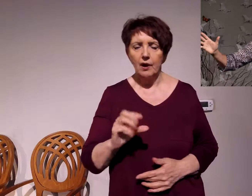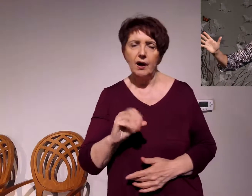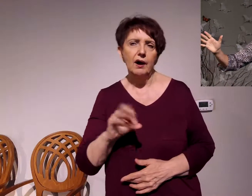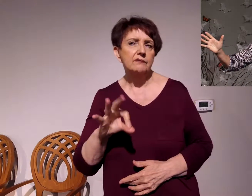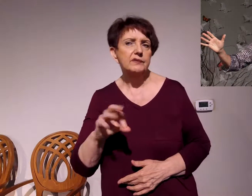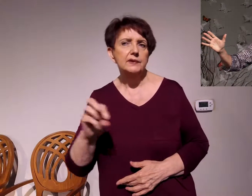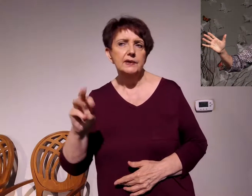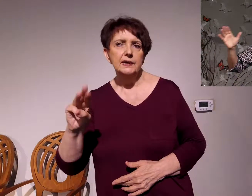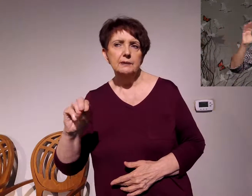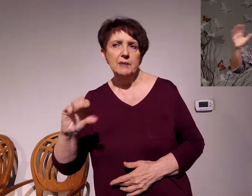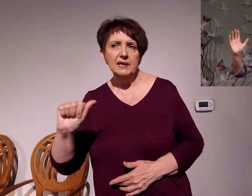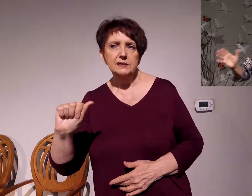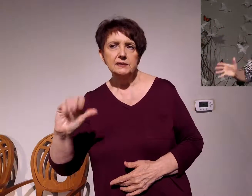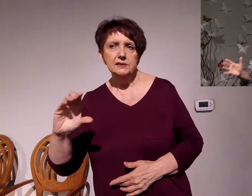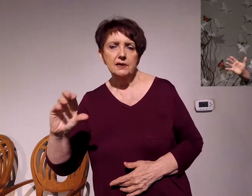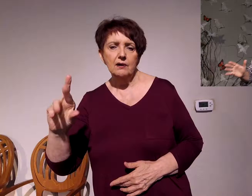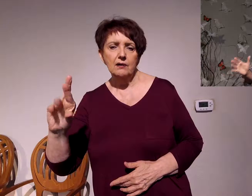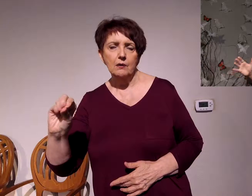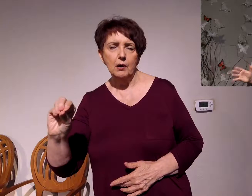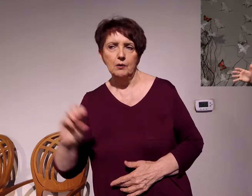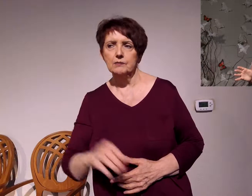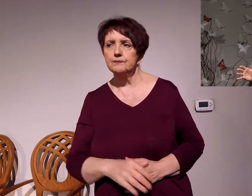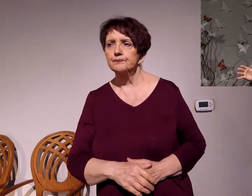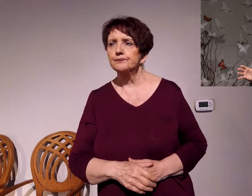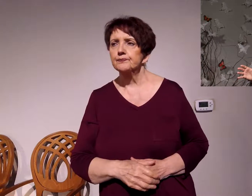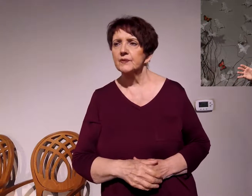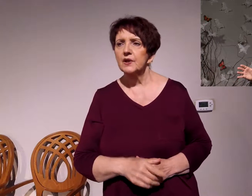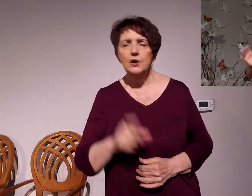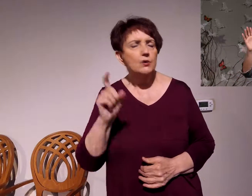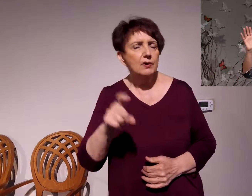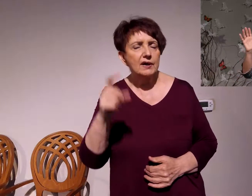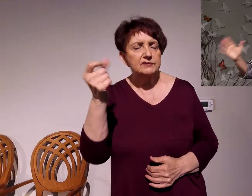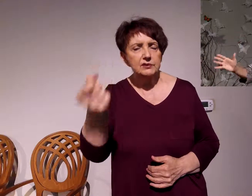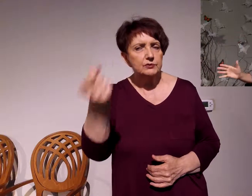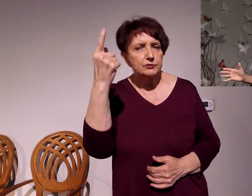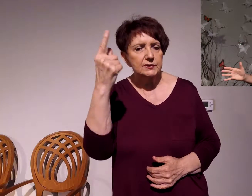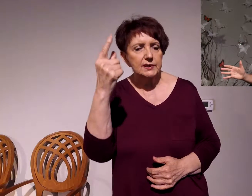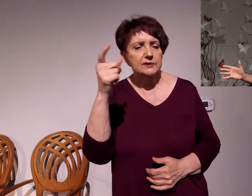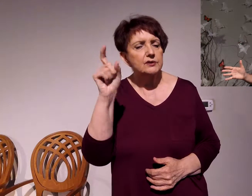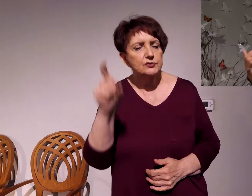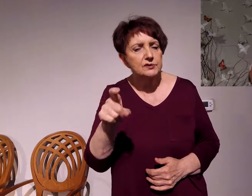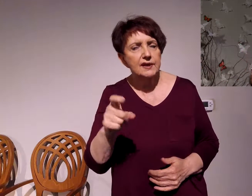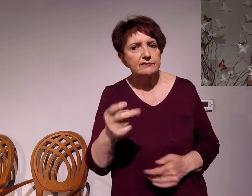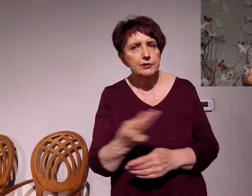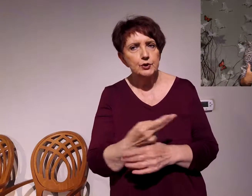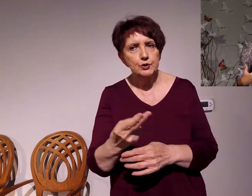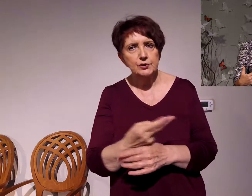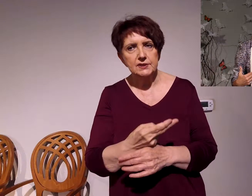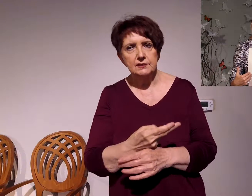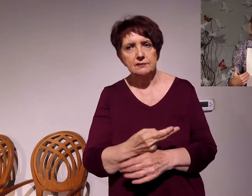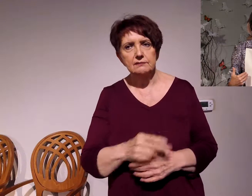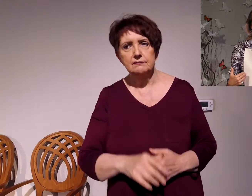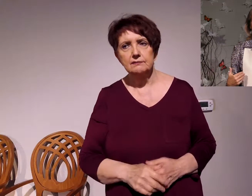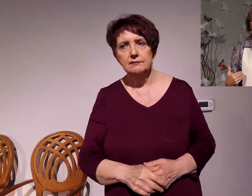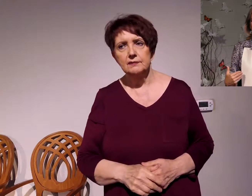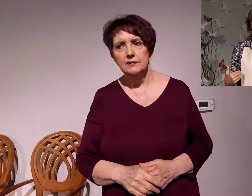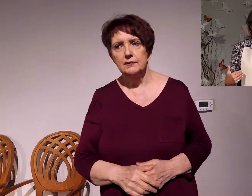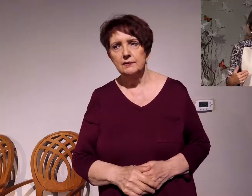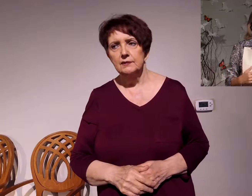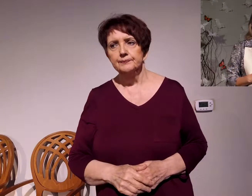macro thing that we don't even have to understand what it is. We just use it because we are it.